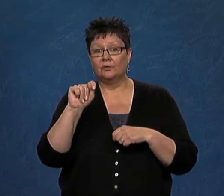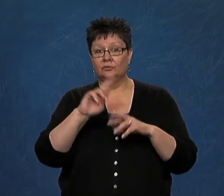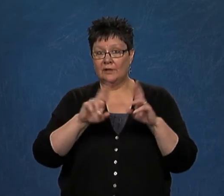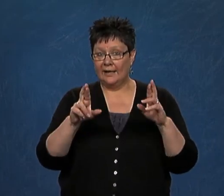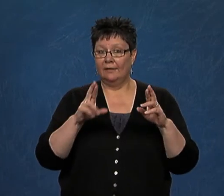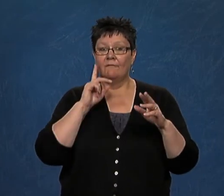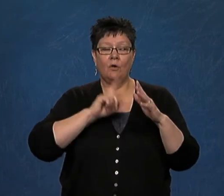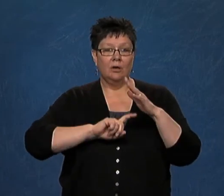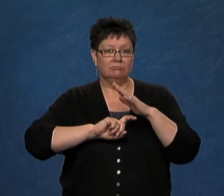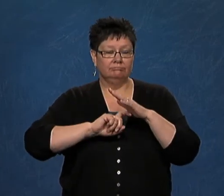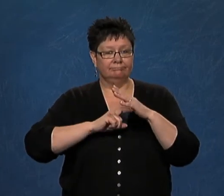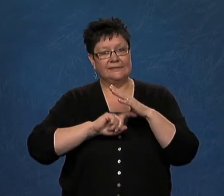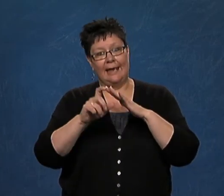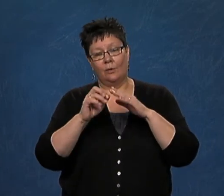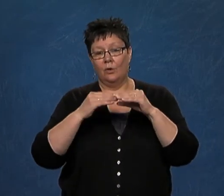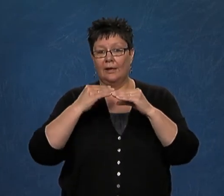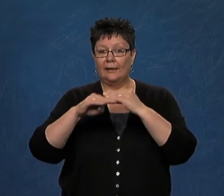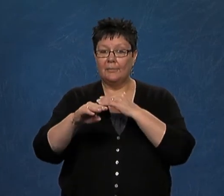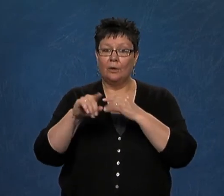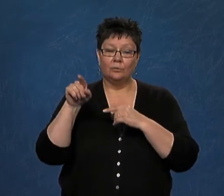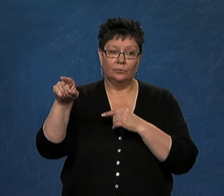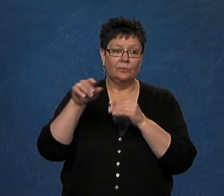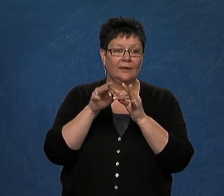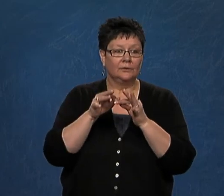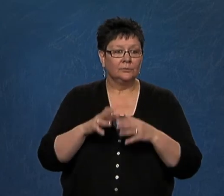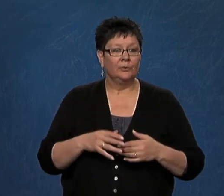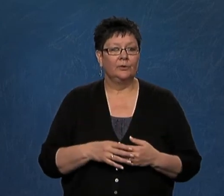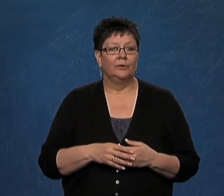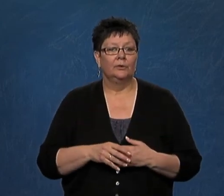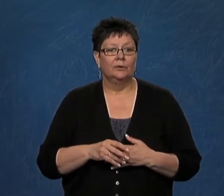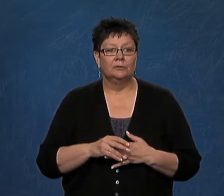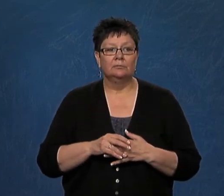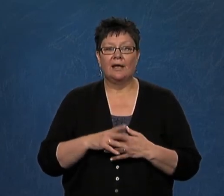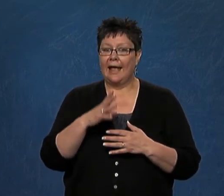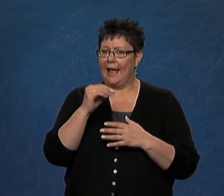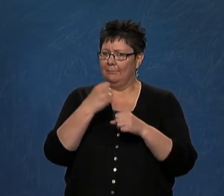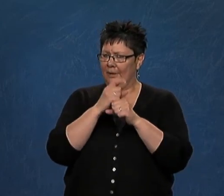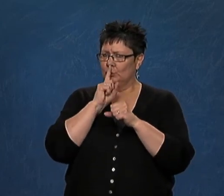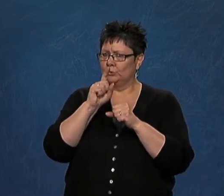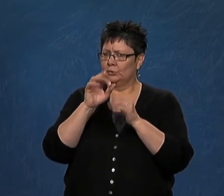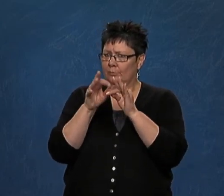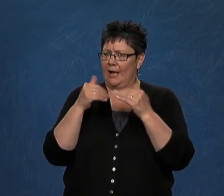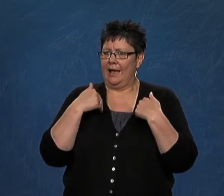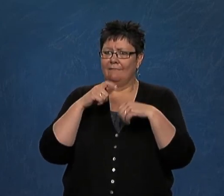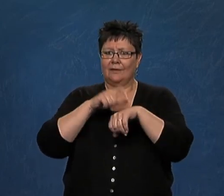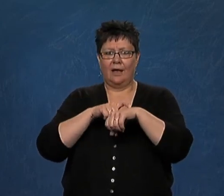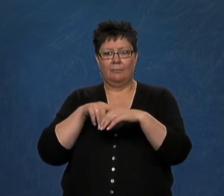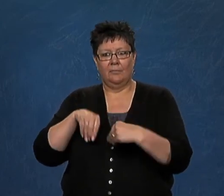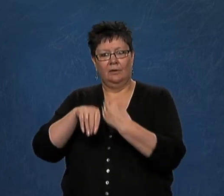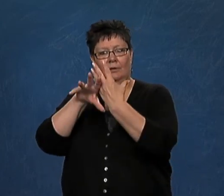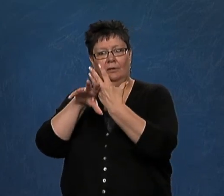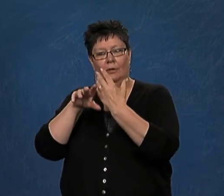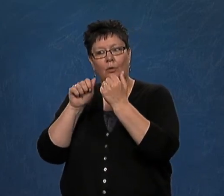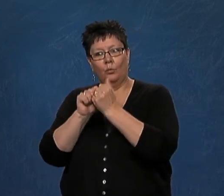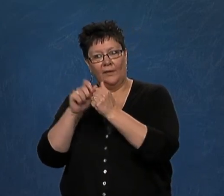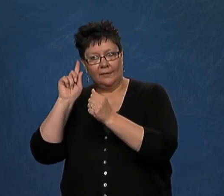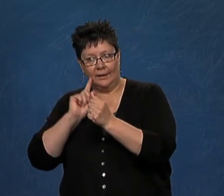the documents that should be emailed or scanned to the interpreter, and make sure that they have